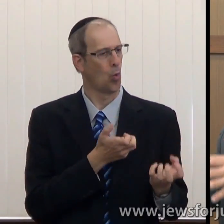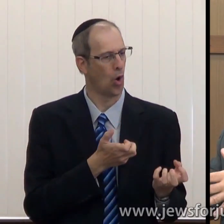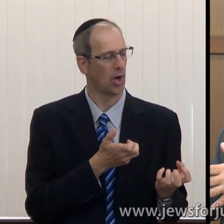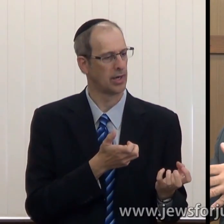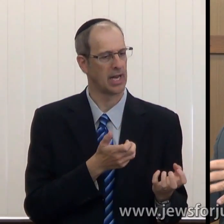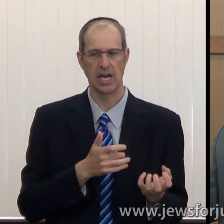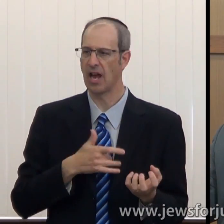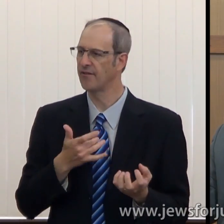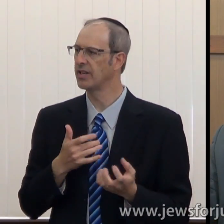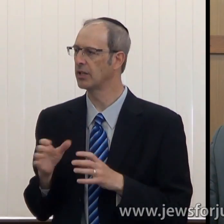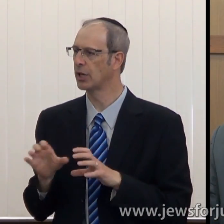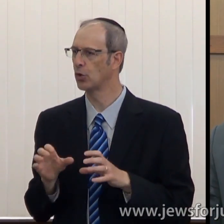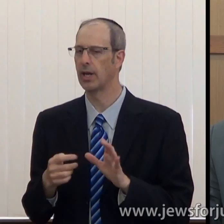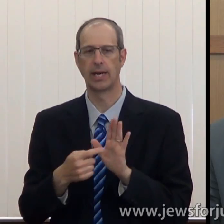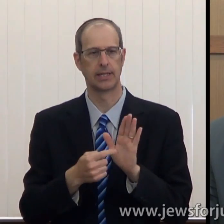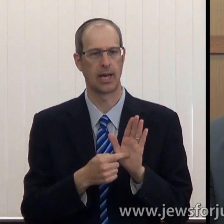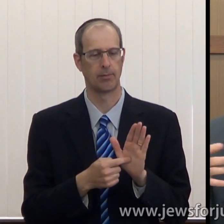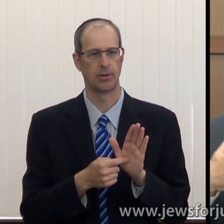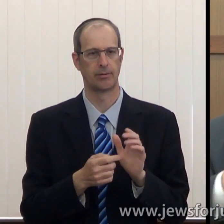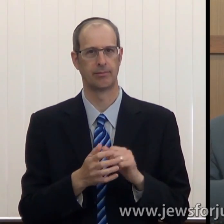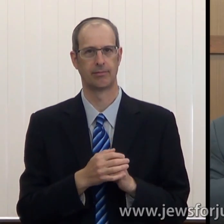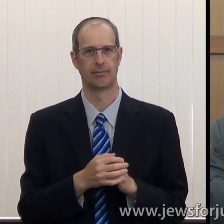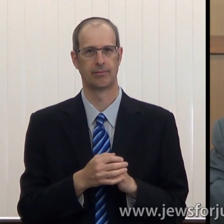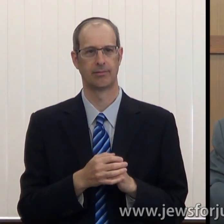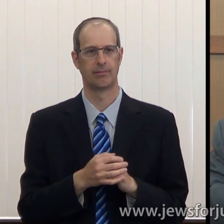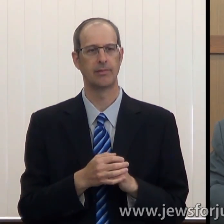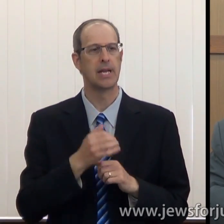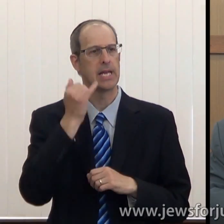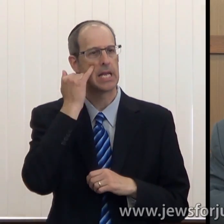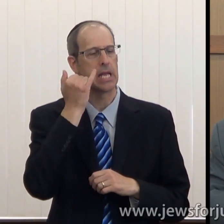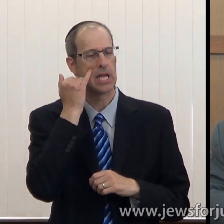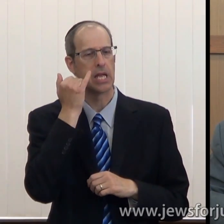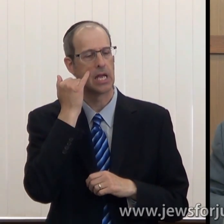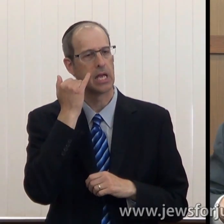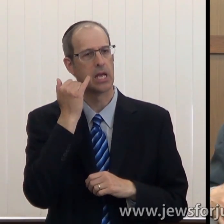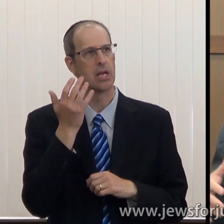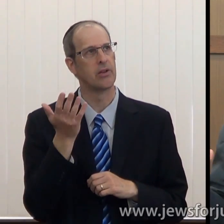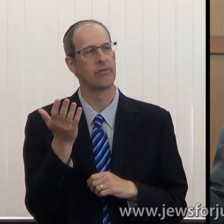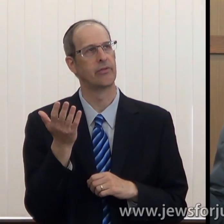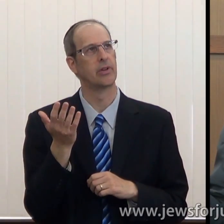what I feel like doing. For example, if I